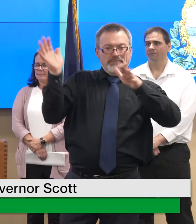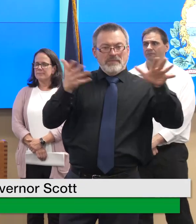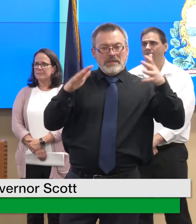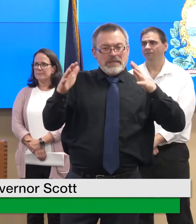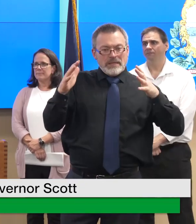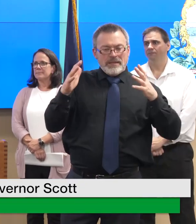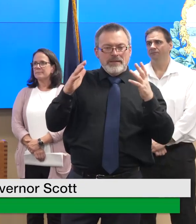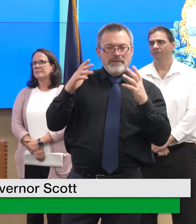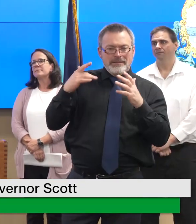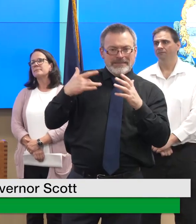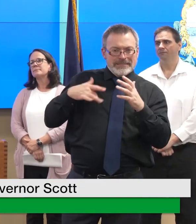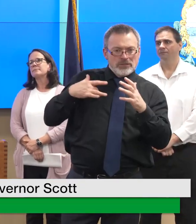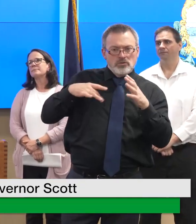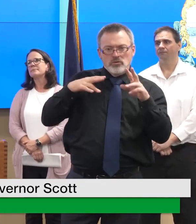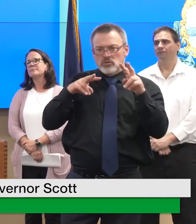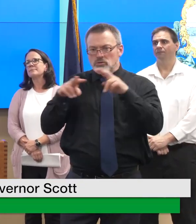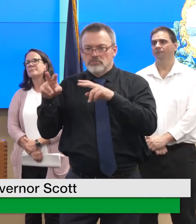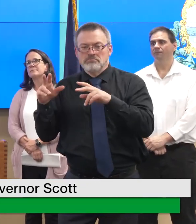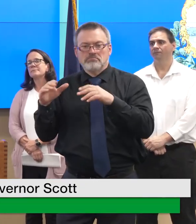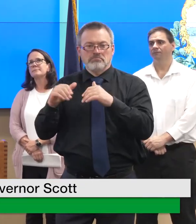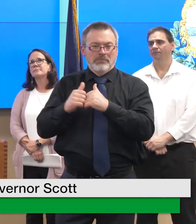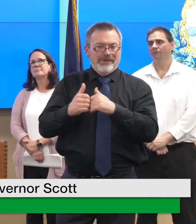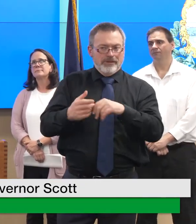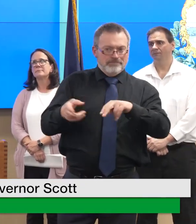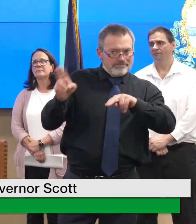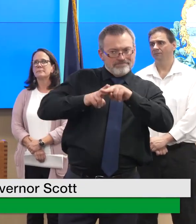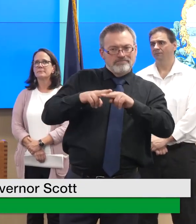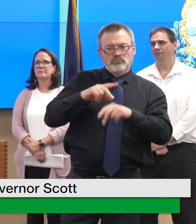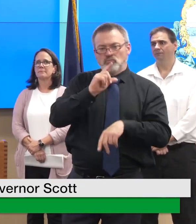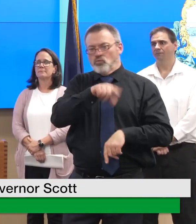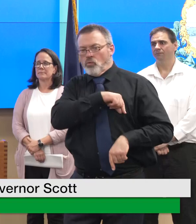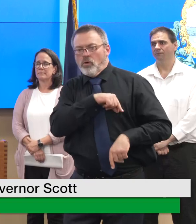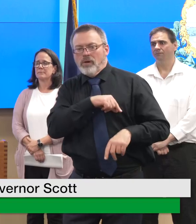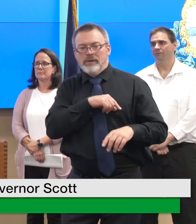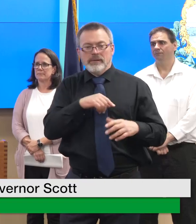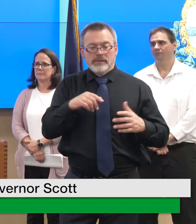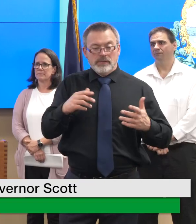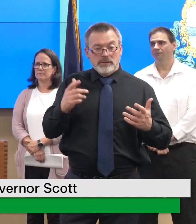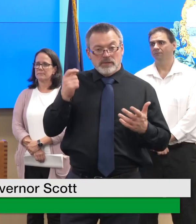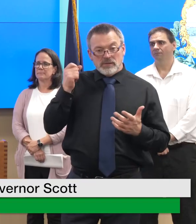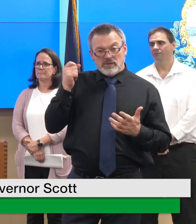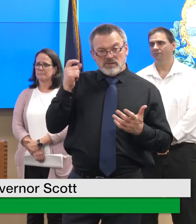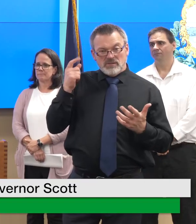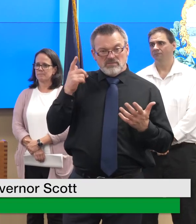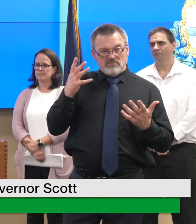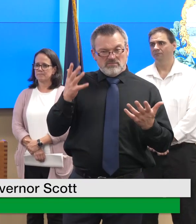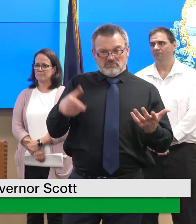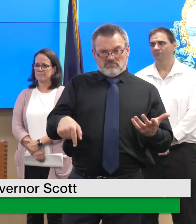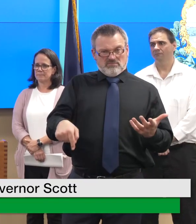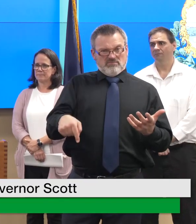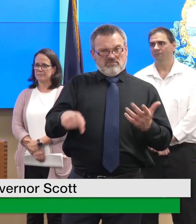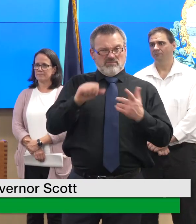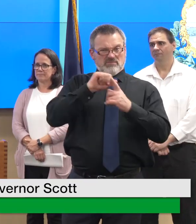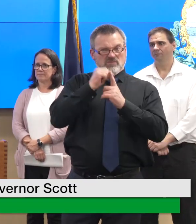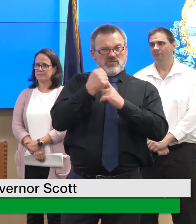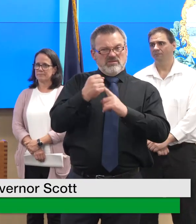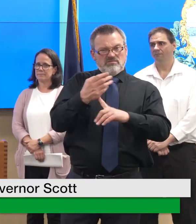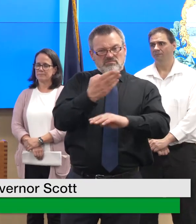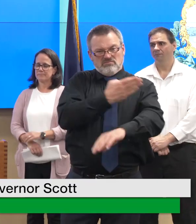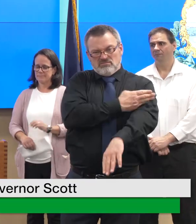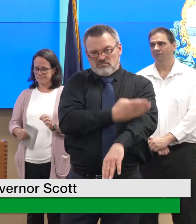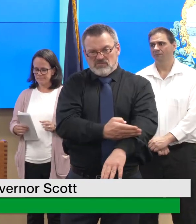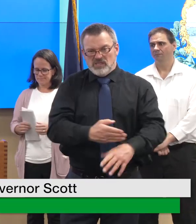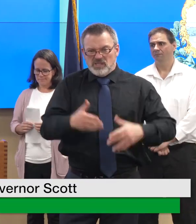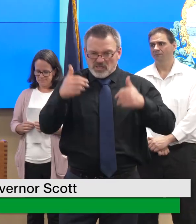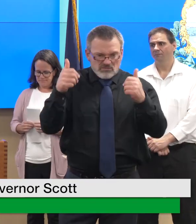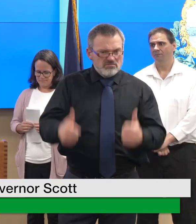the PCB quality or situation there, but the conditions are actually getting worse. What can districts, and I know